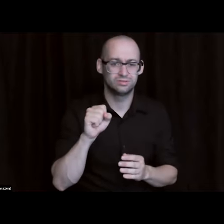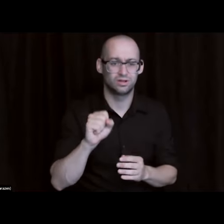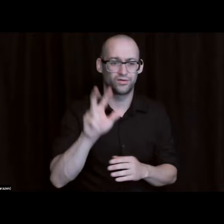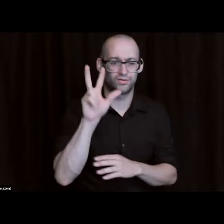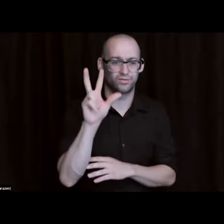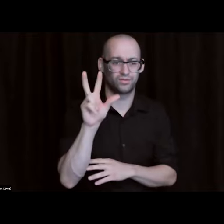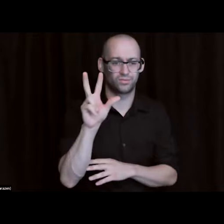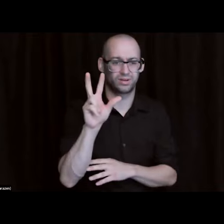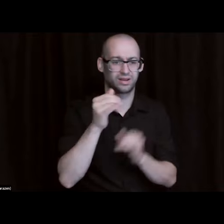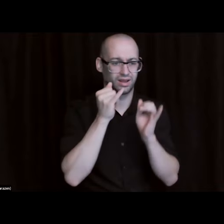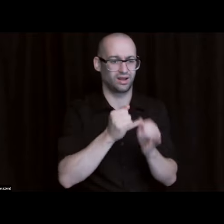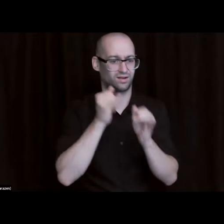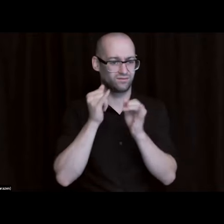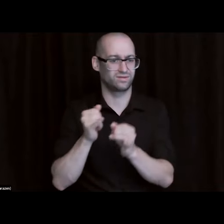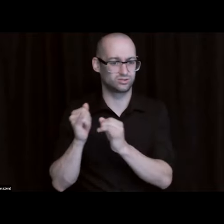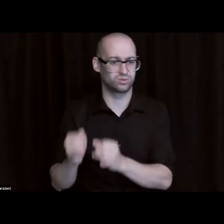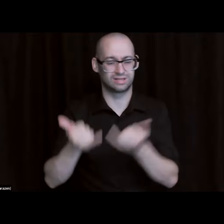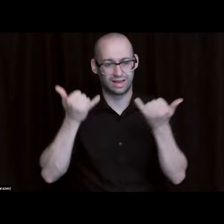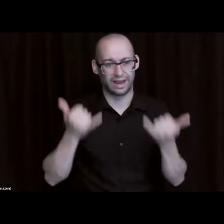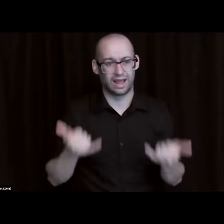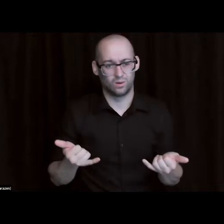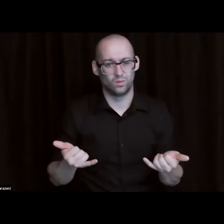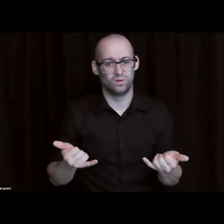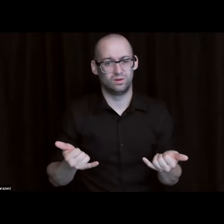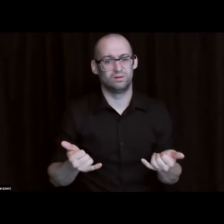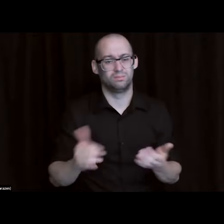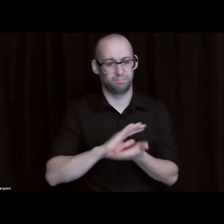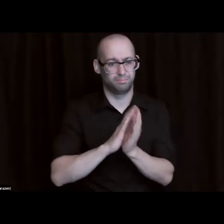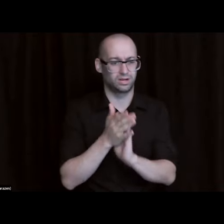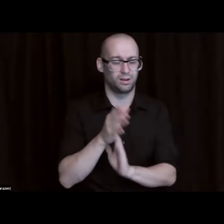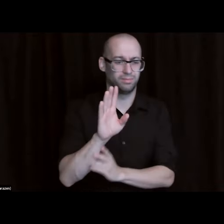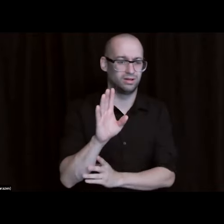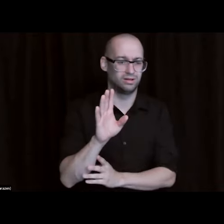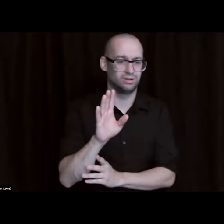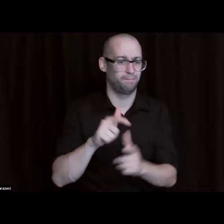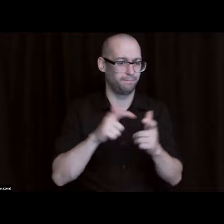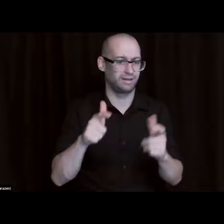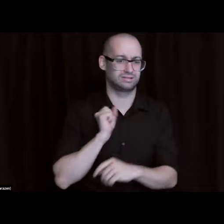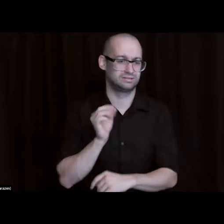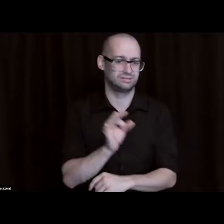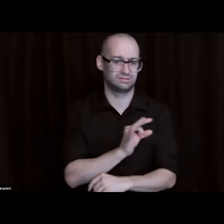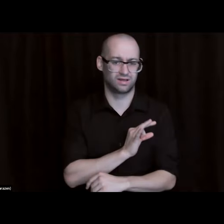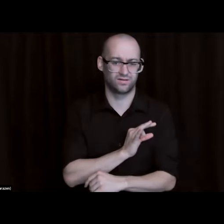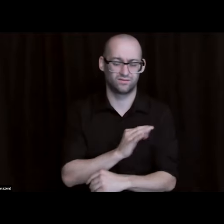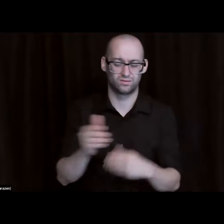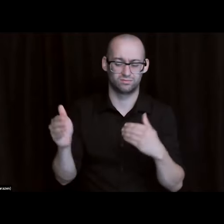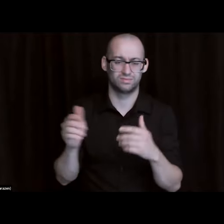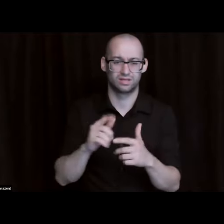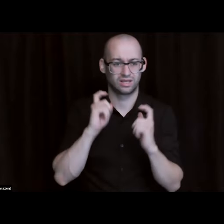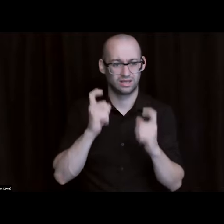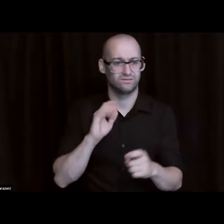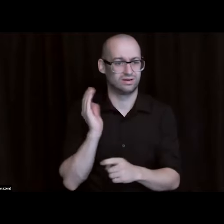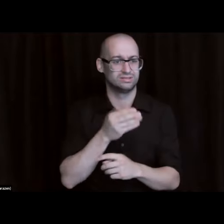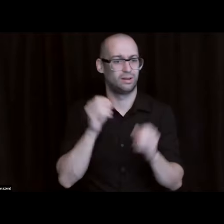three individuals, and now we're grow to have a big staff, which has given us an